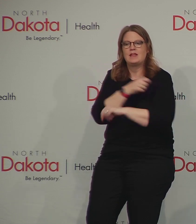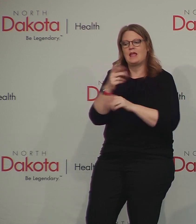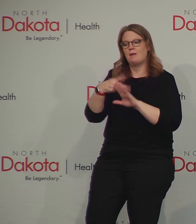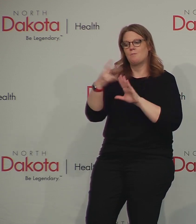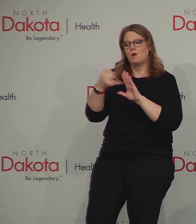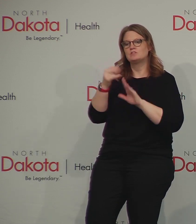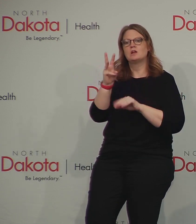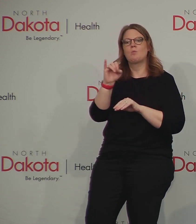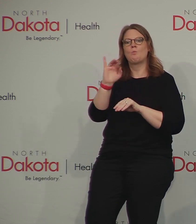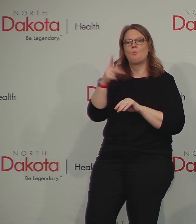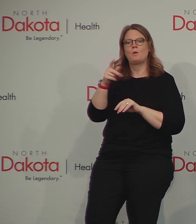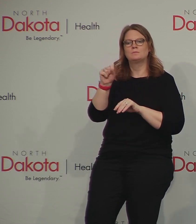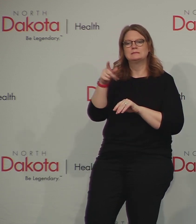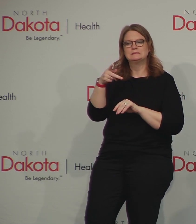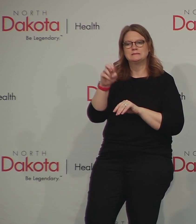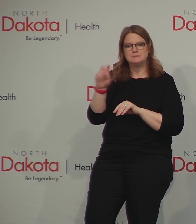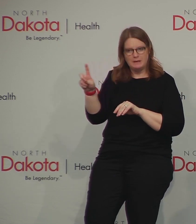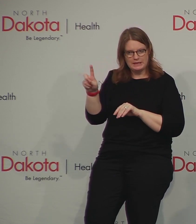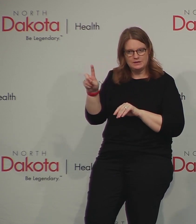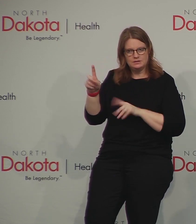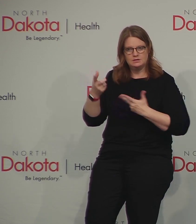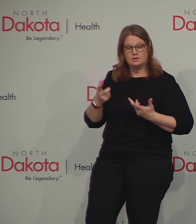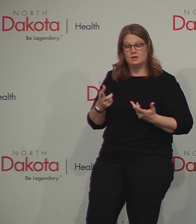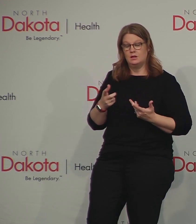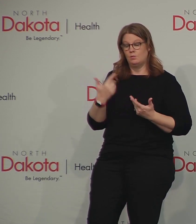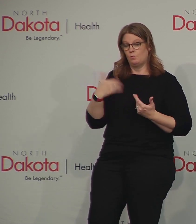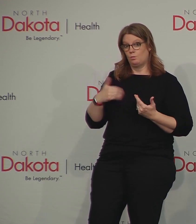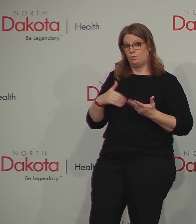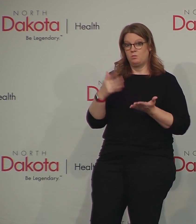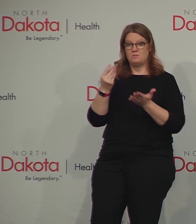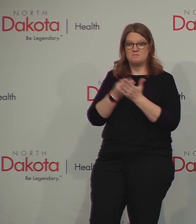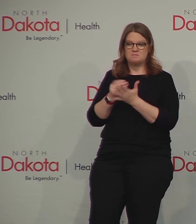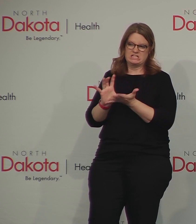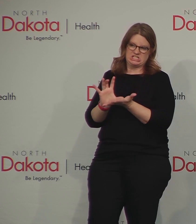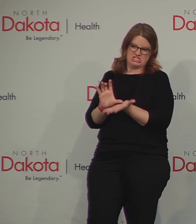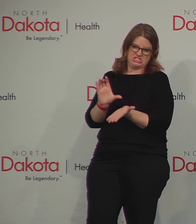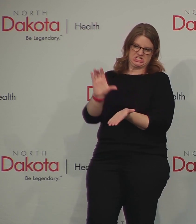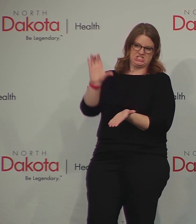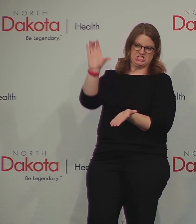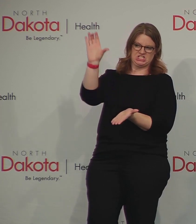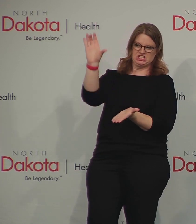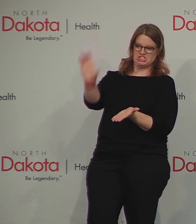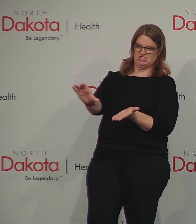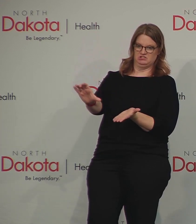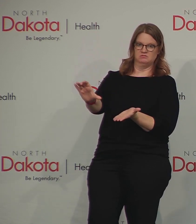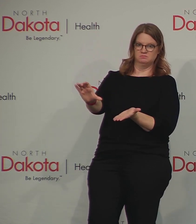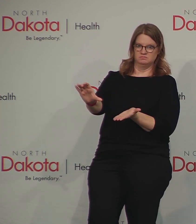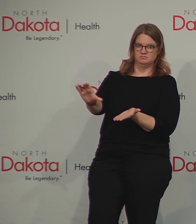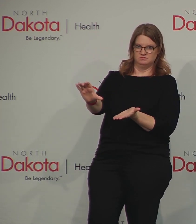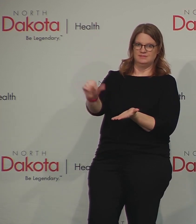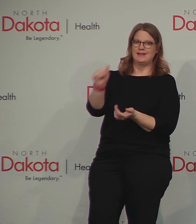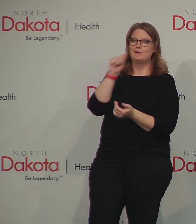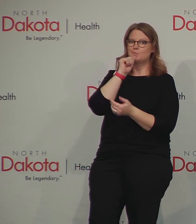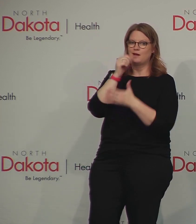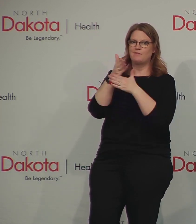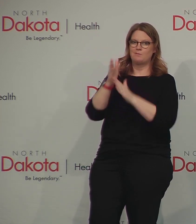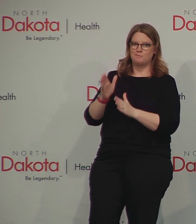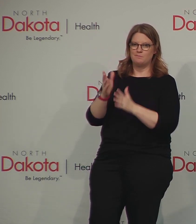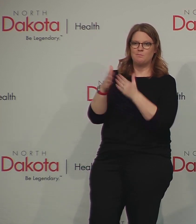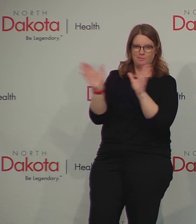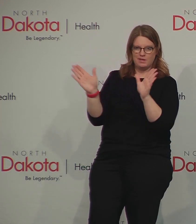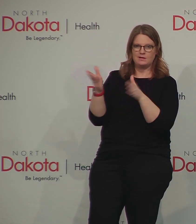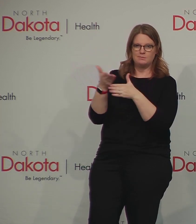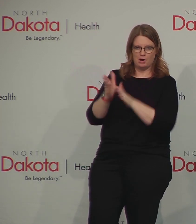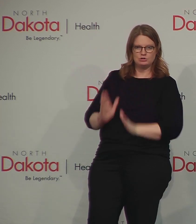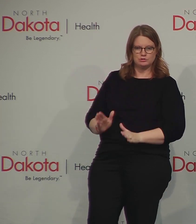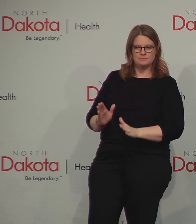was born, and billions of dollars have been invested in private-public partnerships to